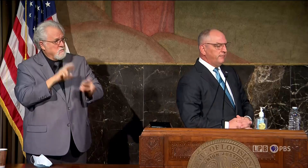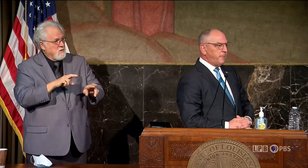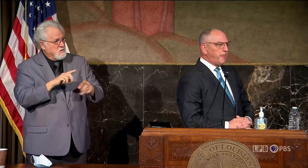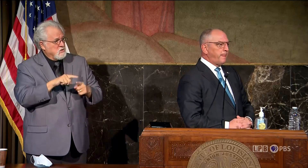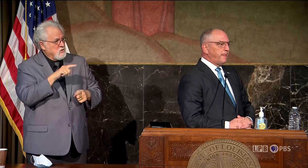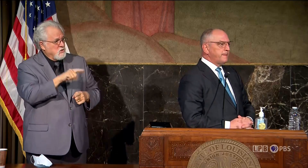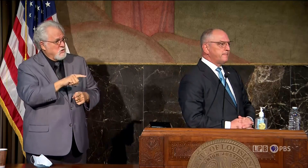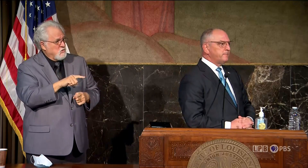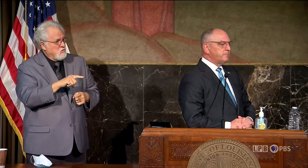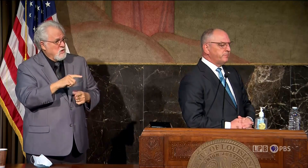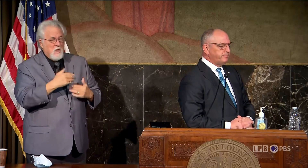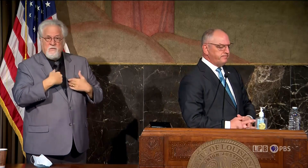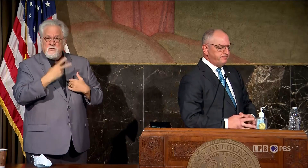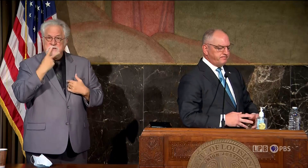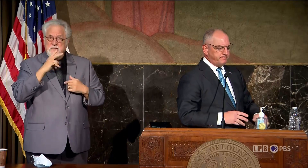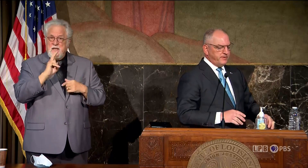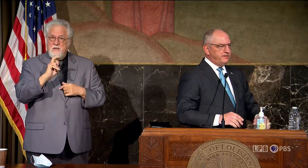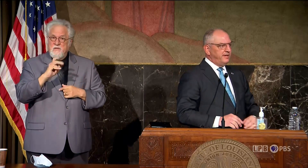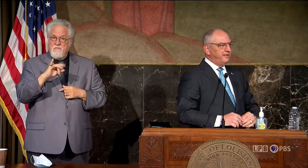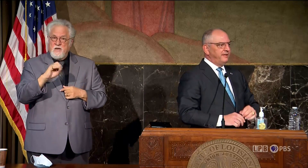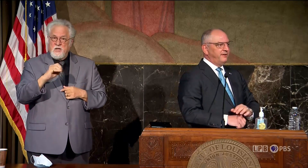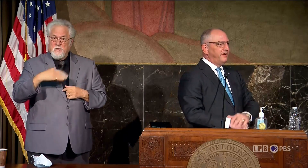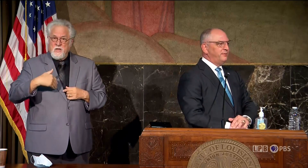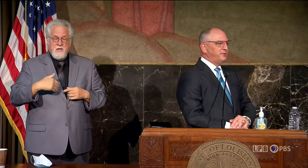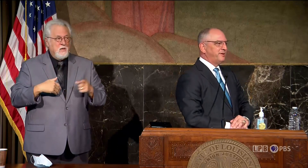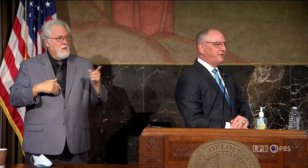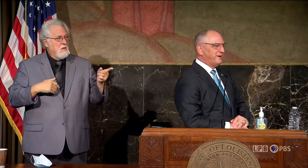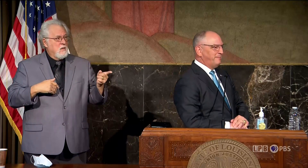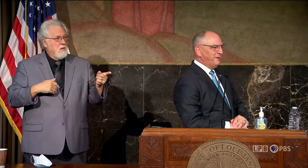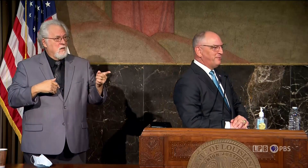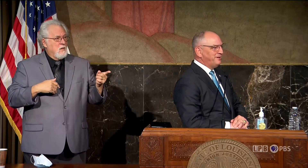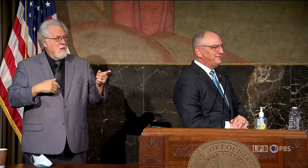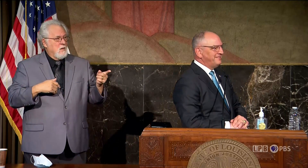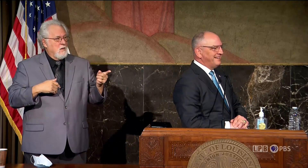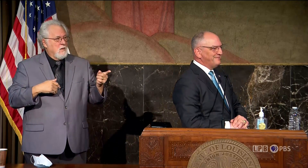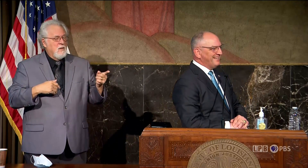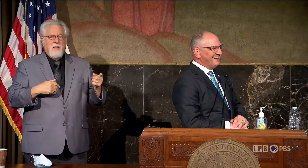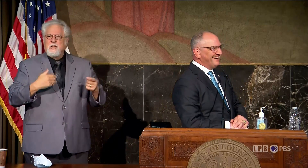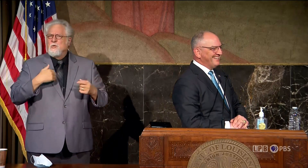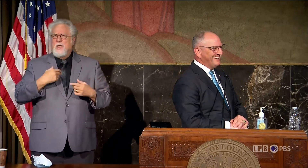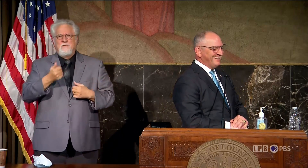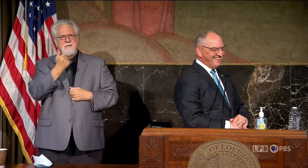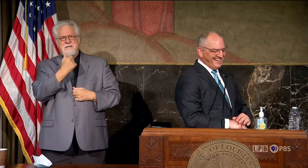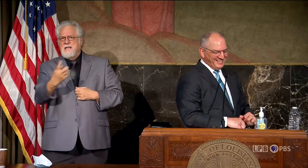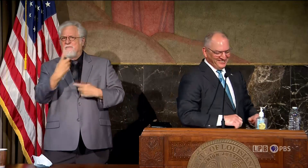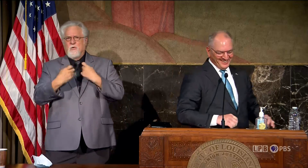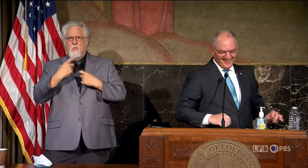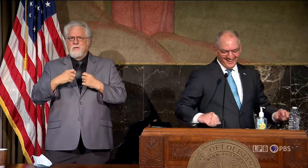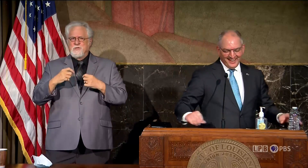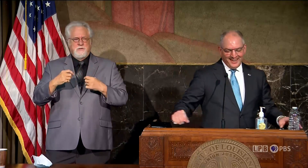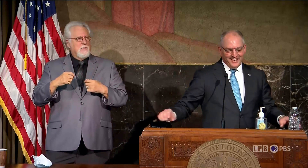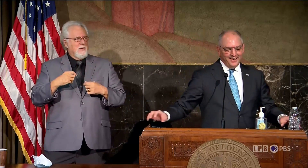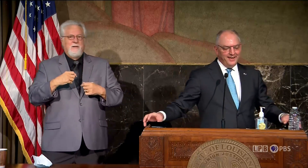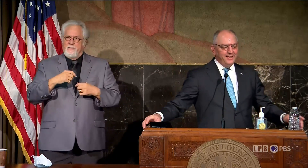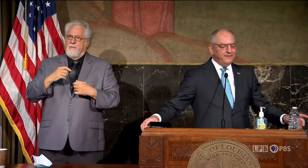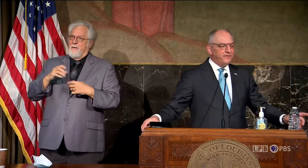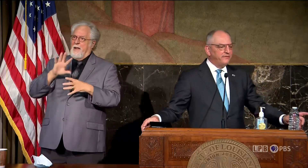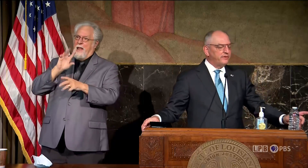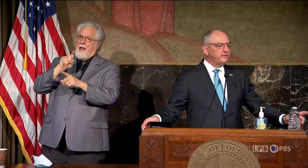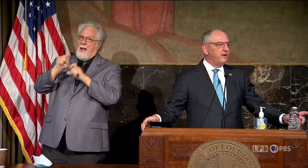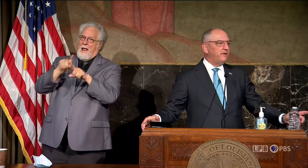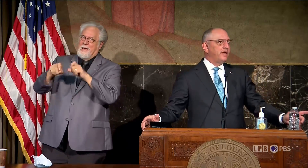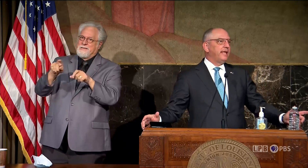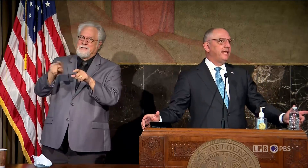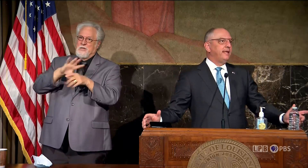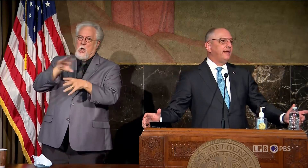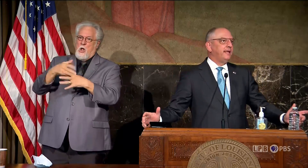you? And Yeah. have you seen the video yet of the arrest at all? See, there you go with your compound questions again, Melinda. Yeah, I know.